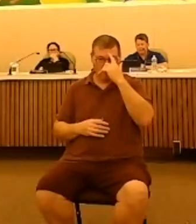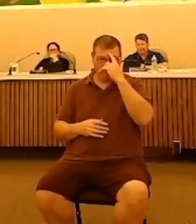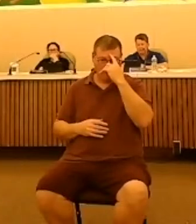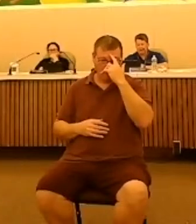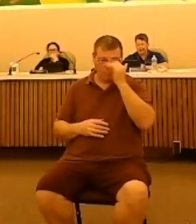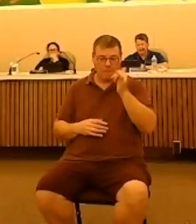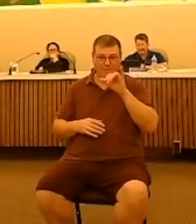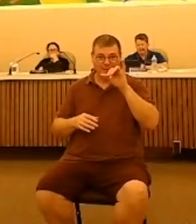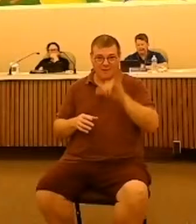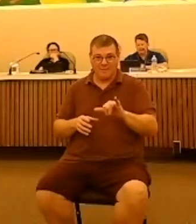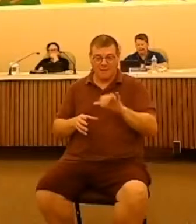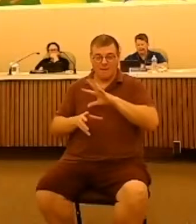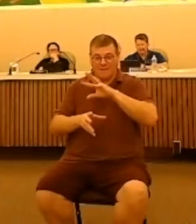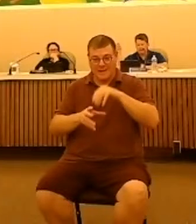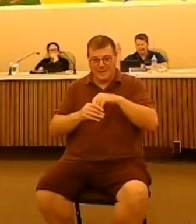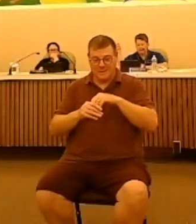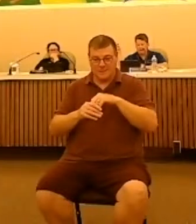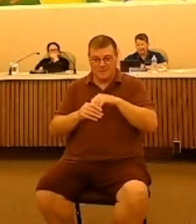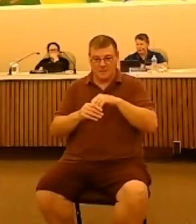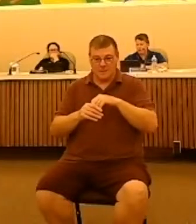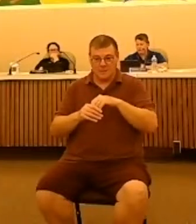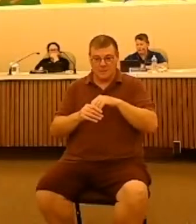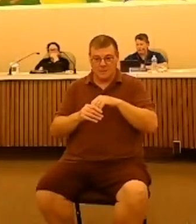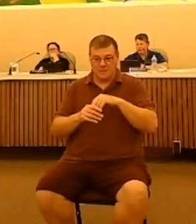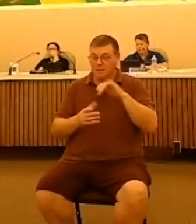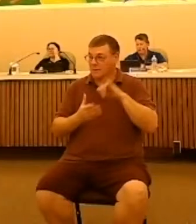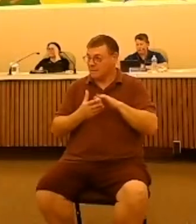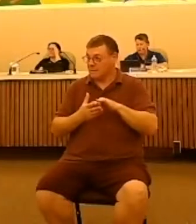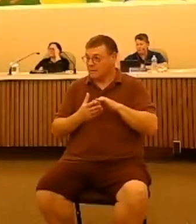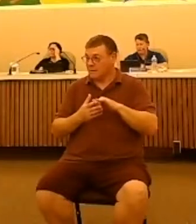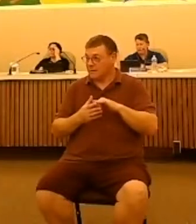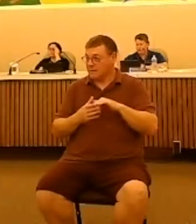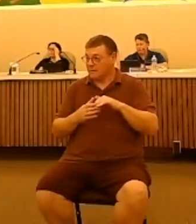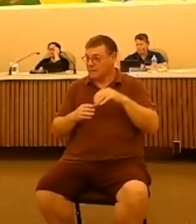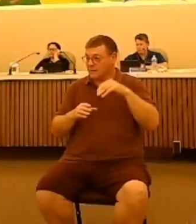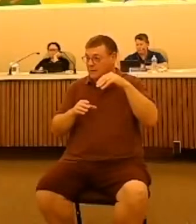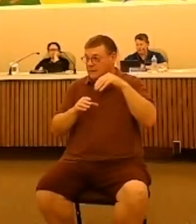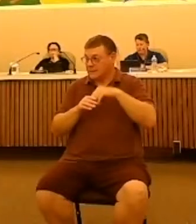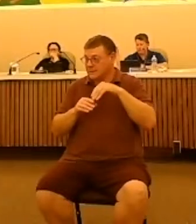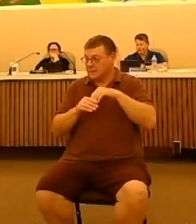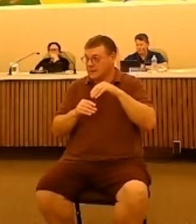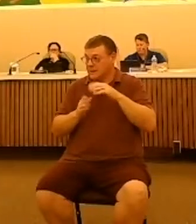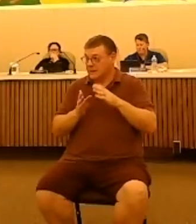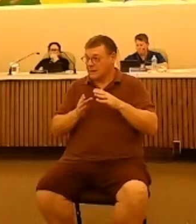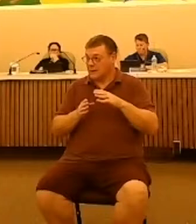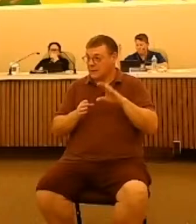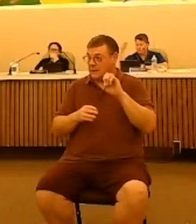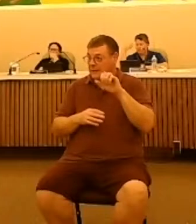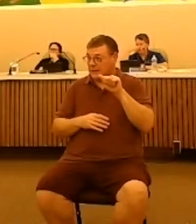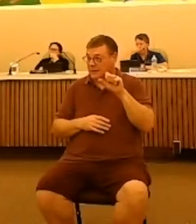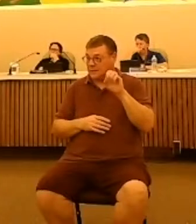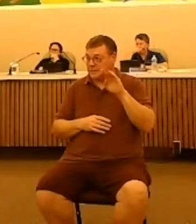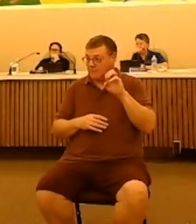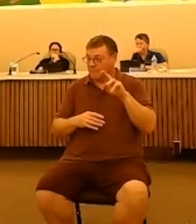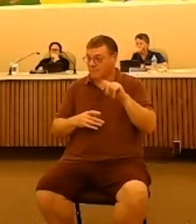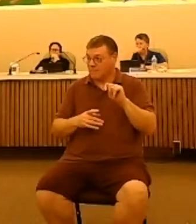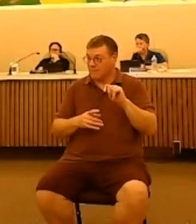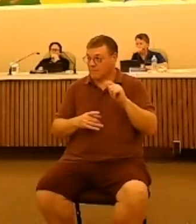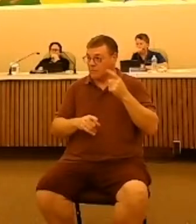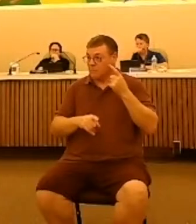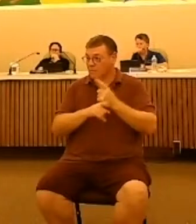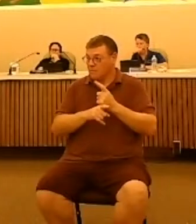that's inside, right? That's all inside the easement or no? Correct.